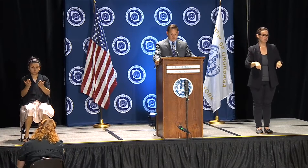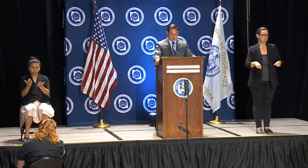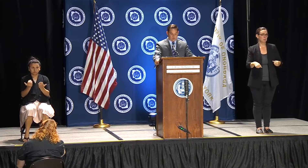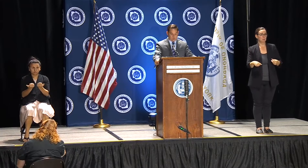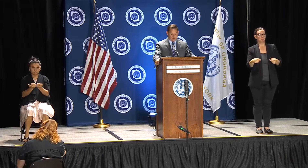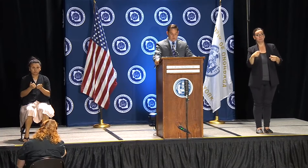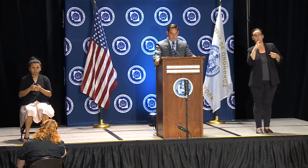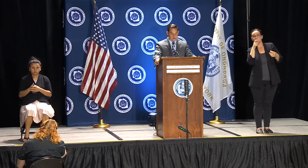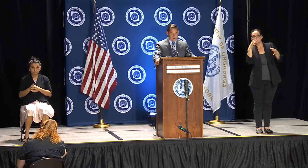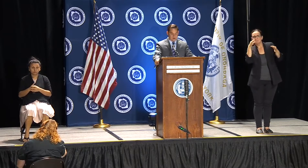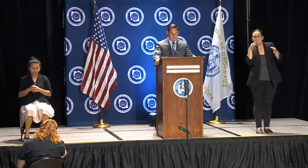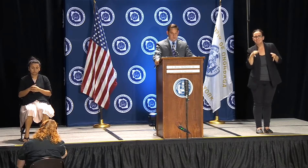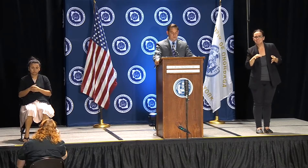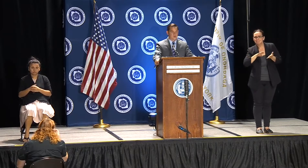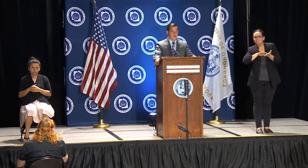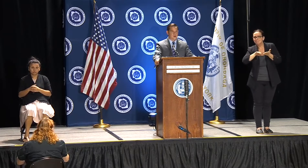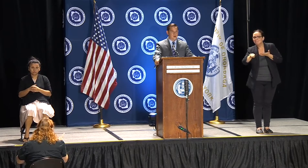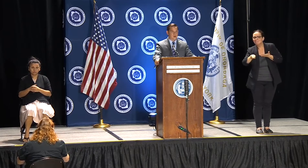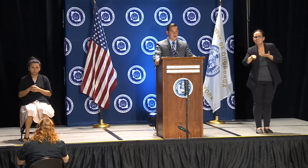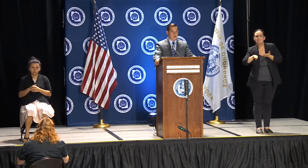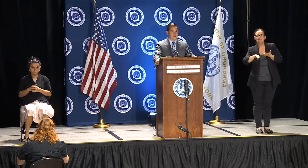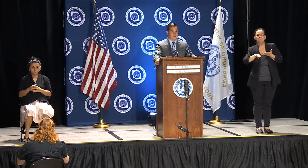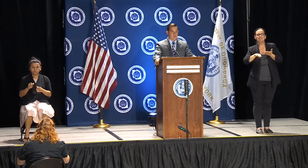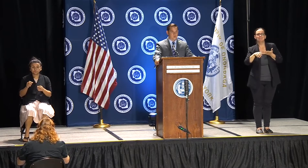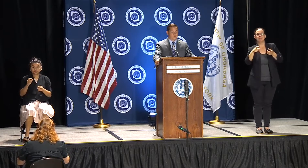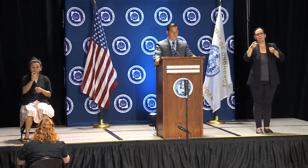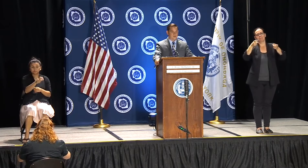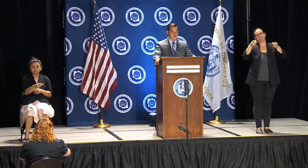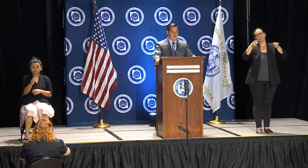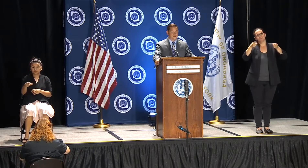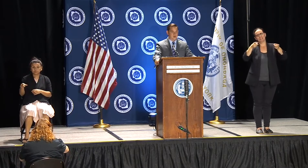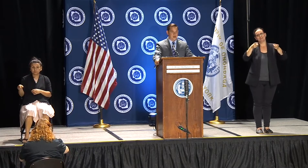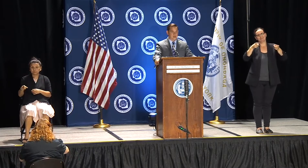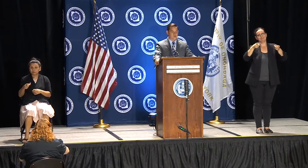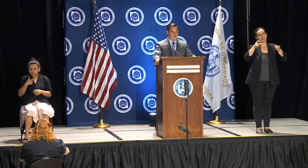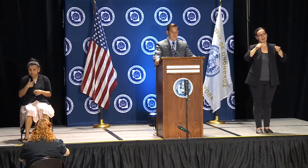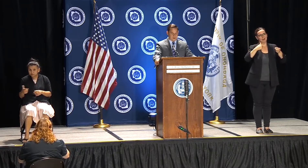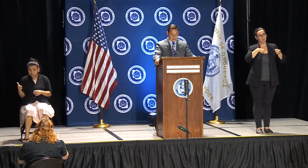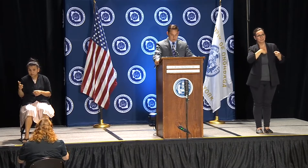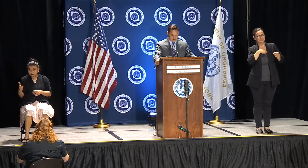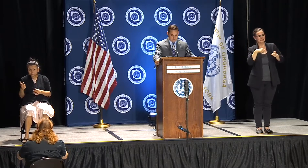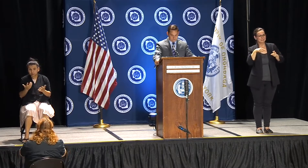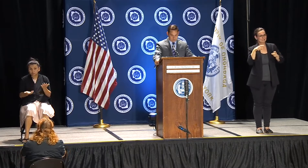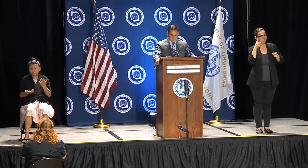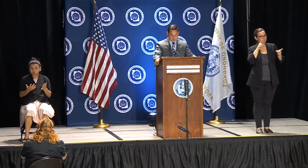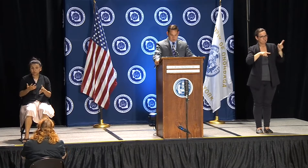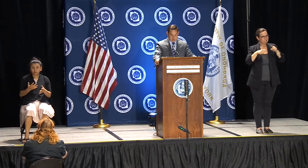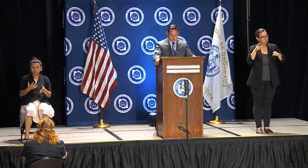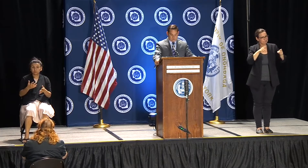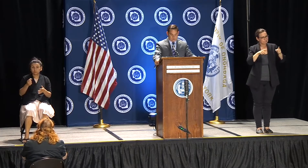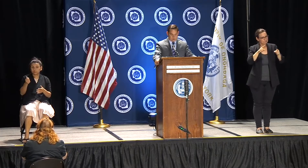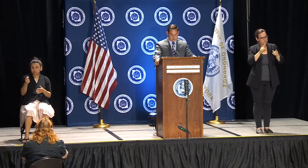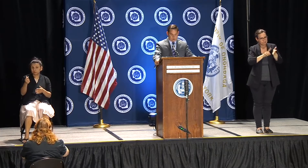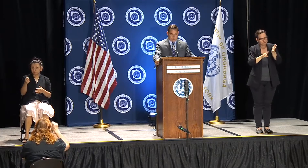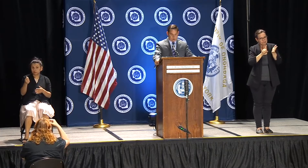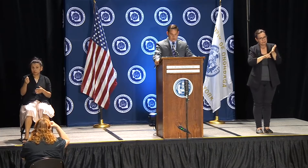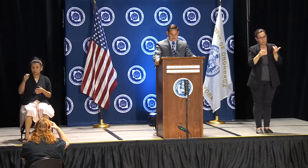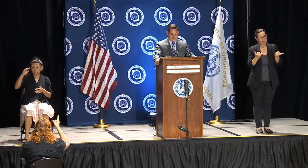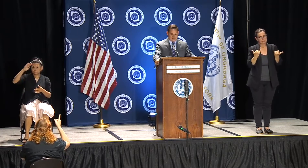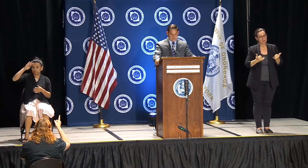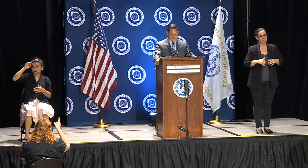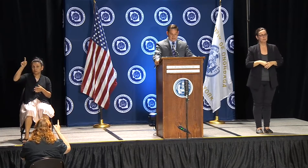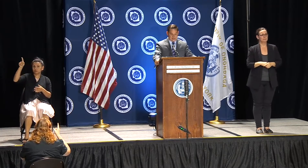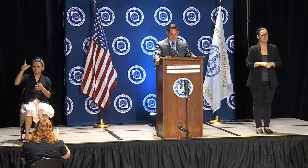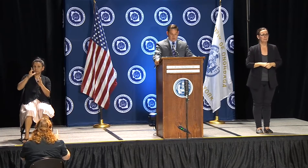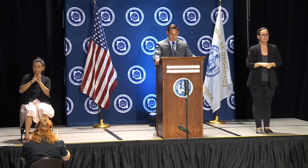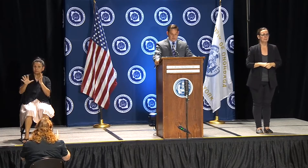eligible for unemployment based off of eligibility requirements that are not controlled by the county. Furloughed employees